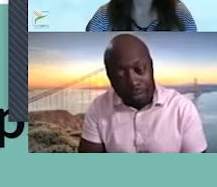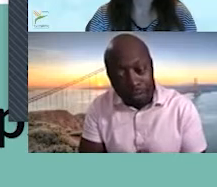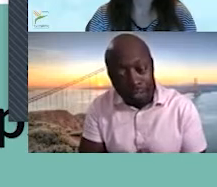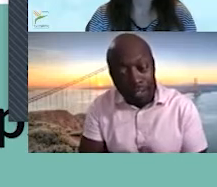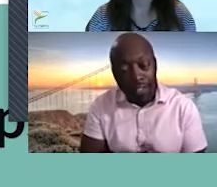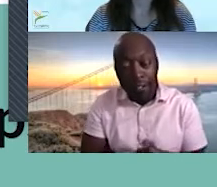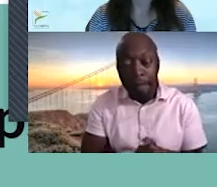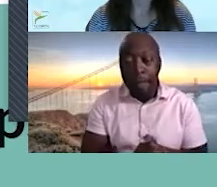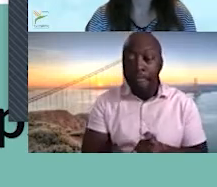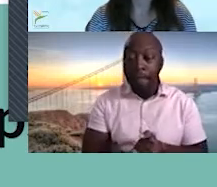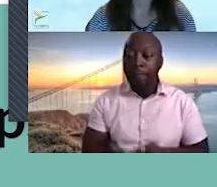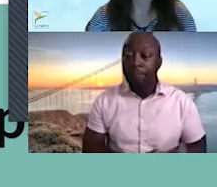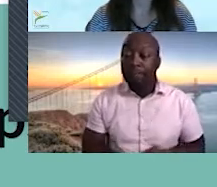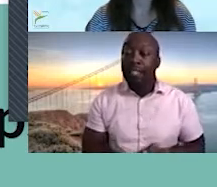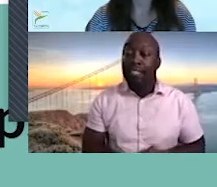want some more food?